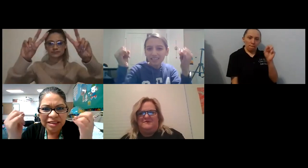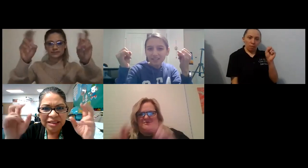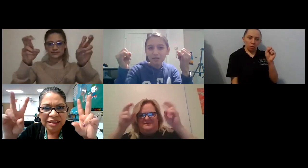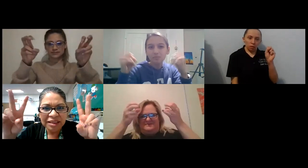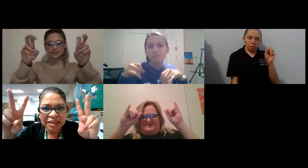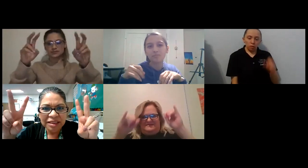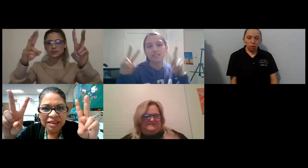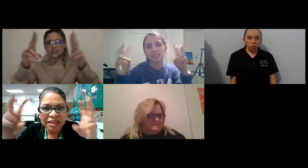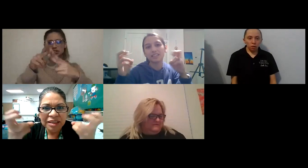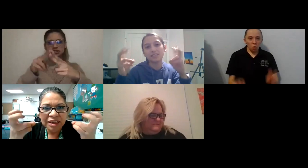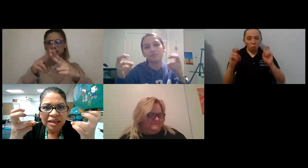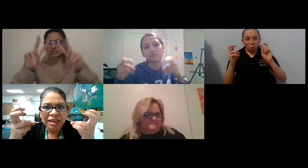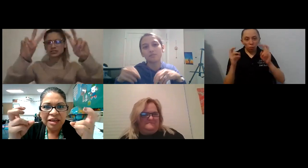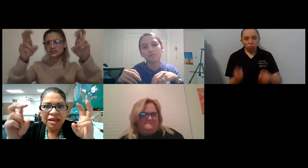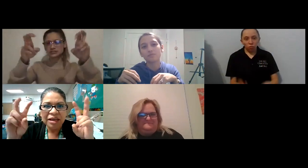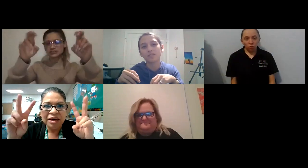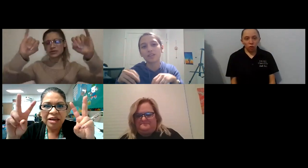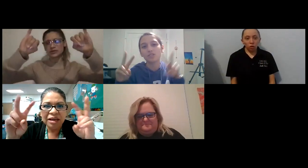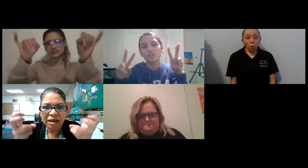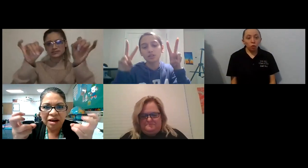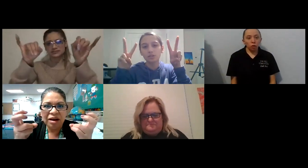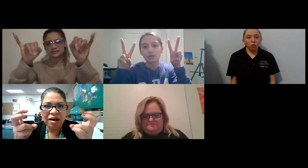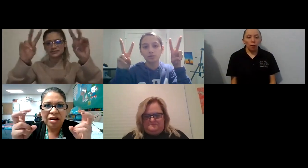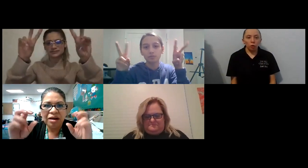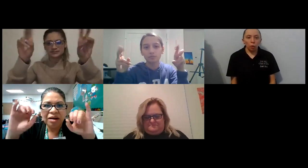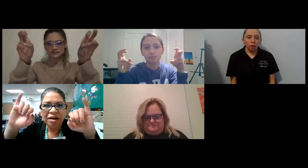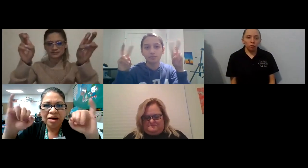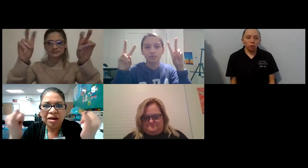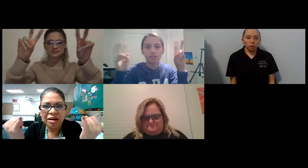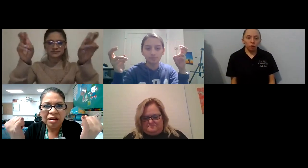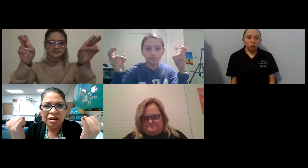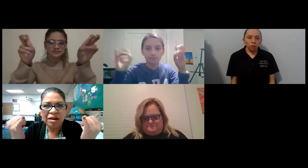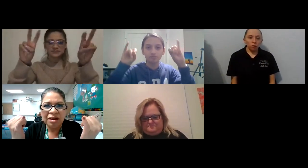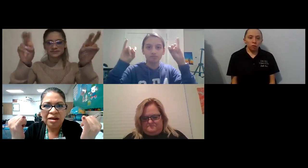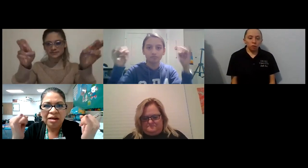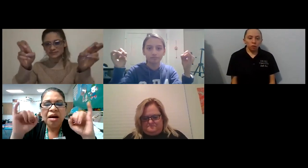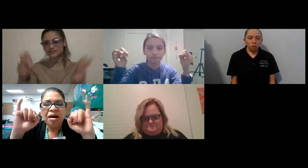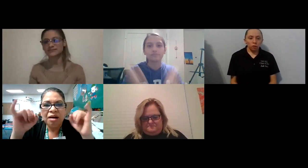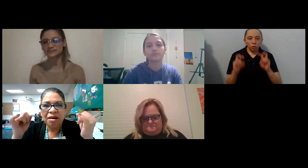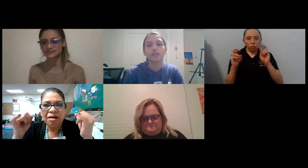Idiom. I've always found this Yeah, one. idiom. Yeah, So there's you can do either one.